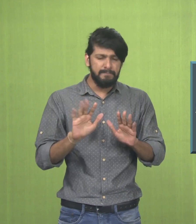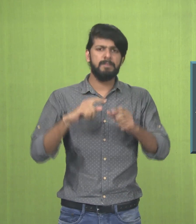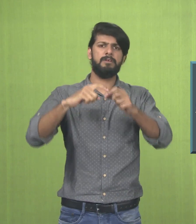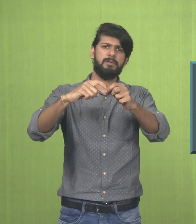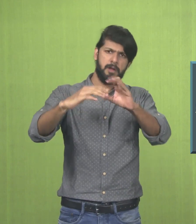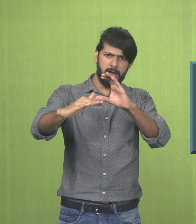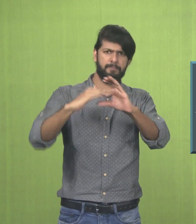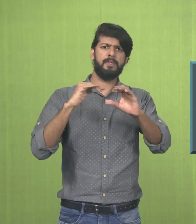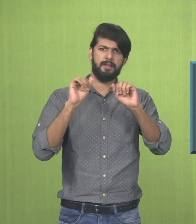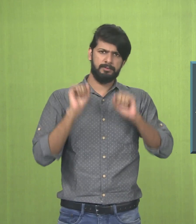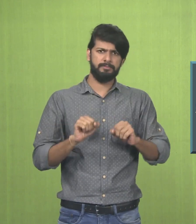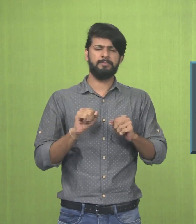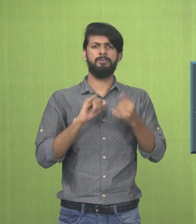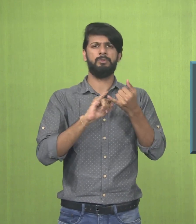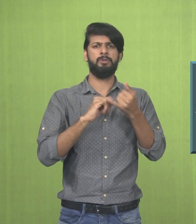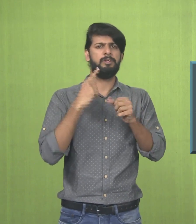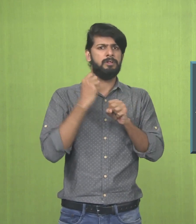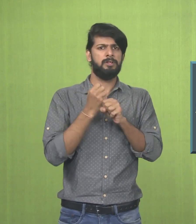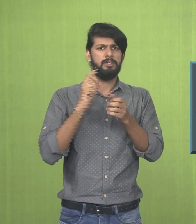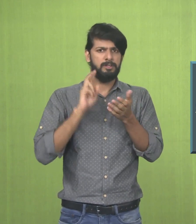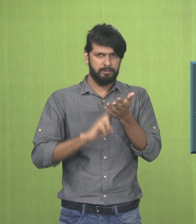If you have any queries, please email us at